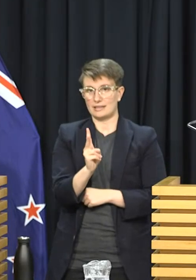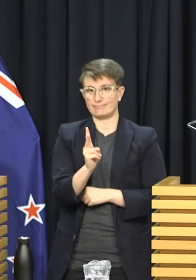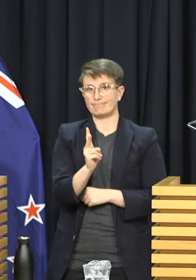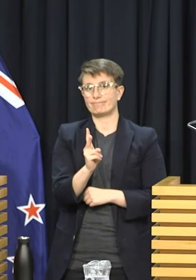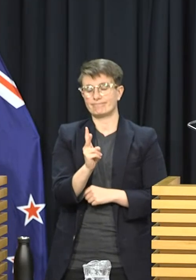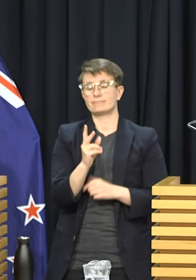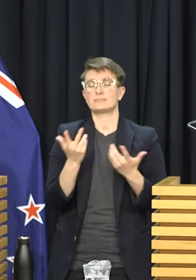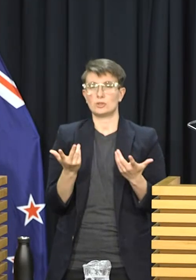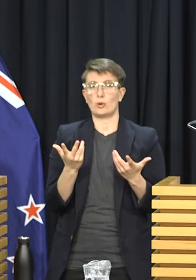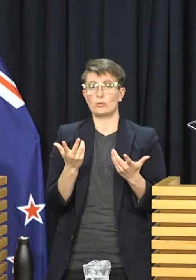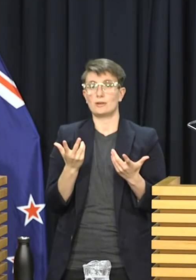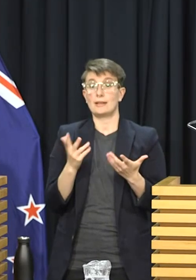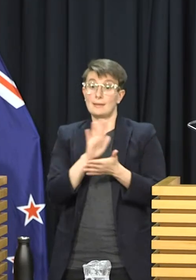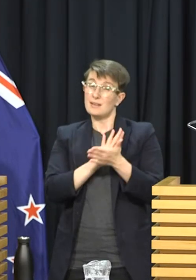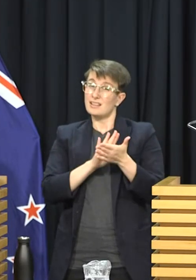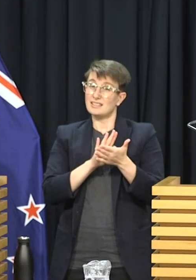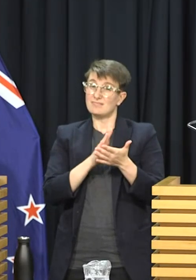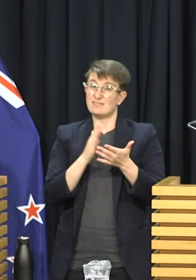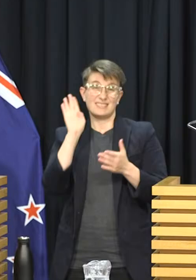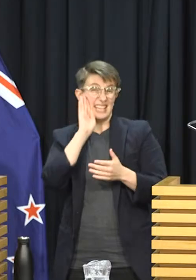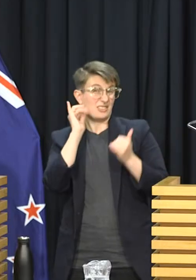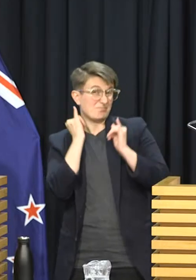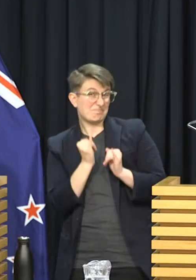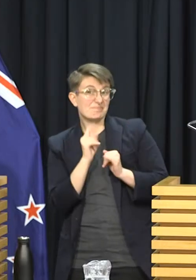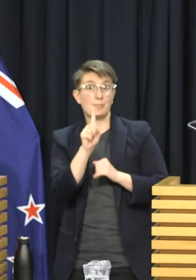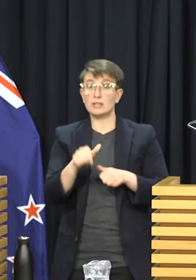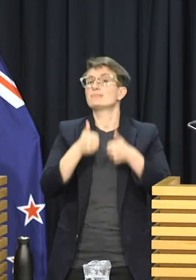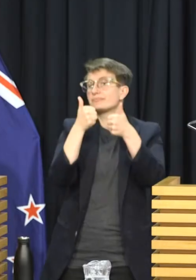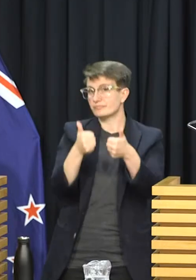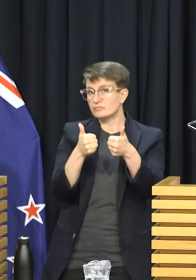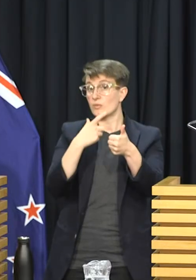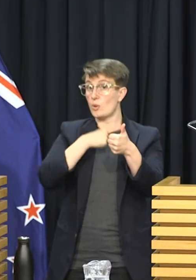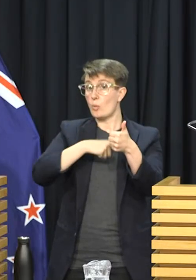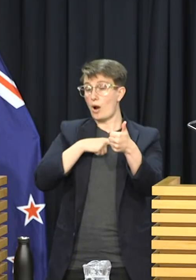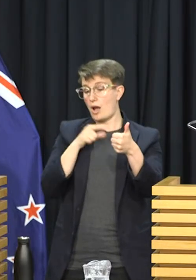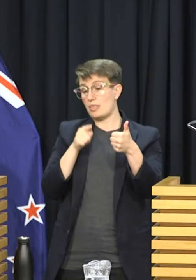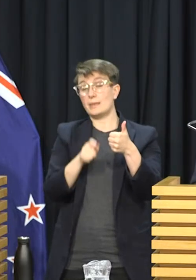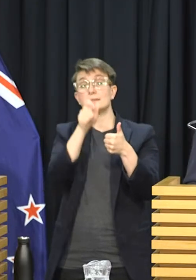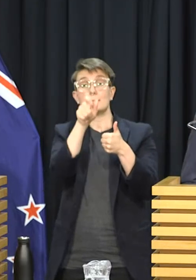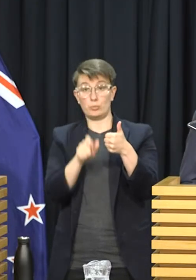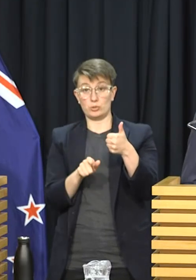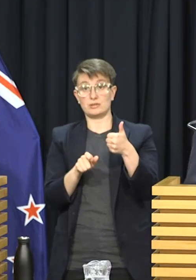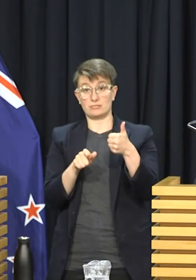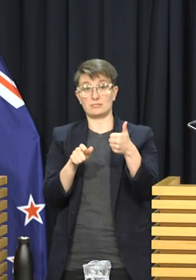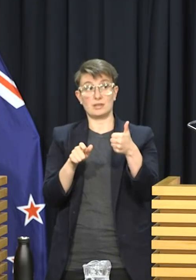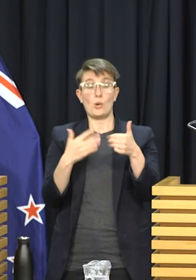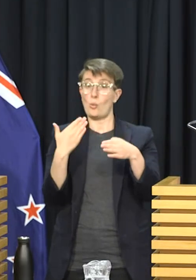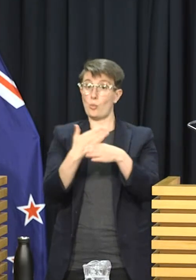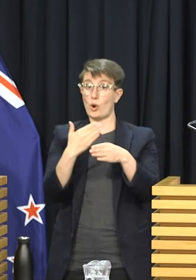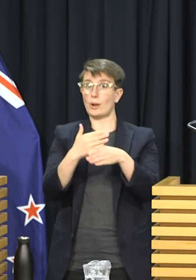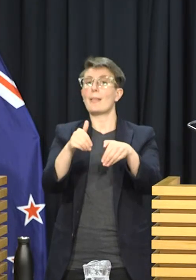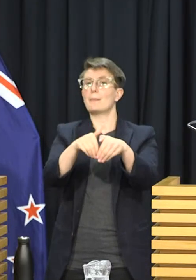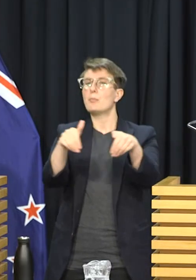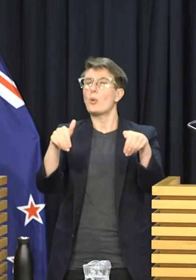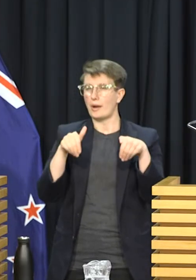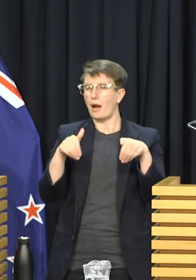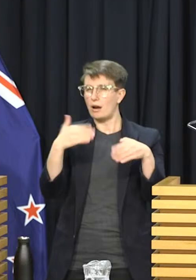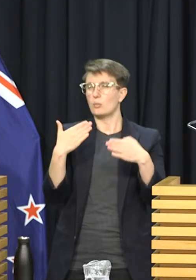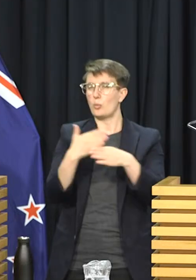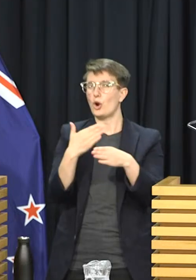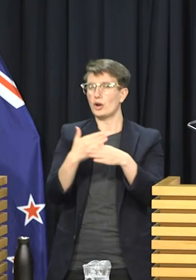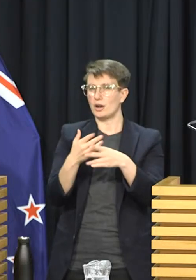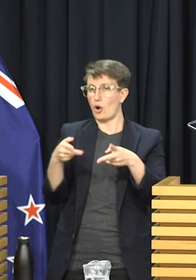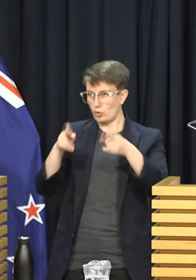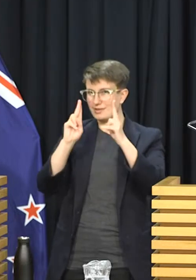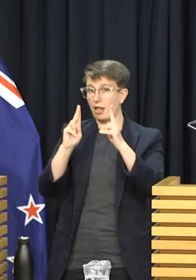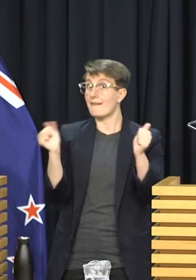It's in fact pleasing to see that this border worker, along with over 90% of other border workers to date, had been vaccinated. The